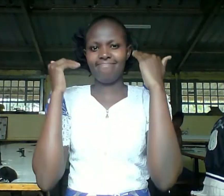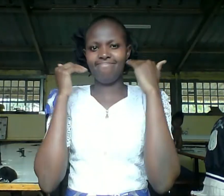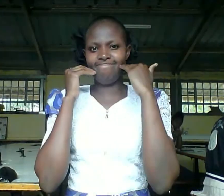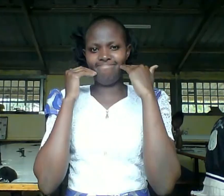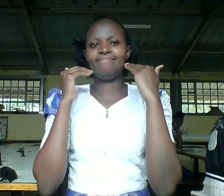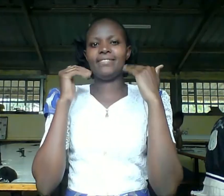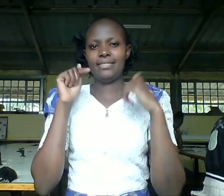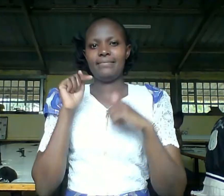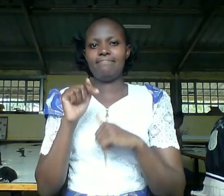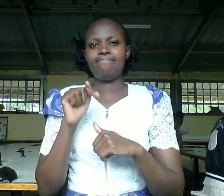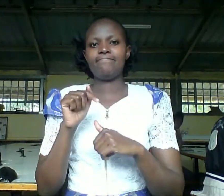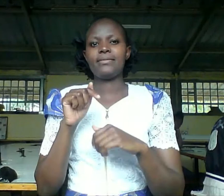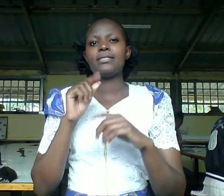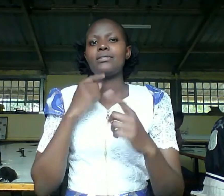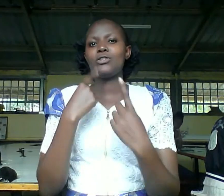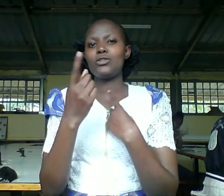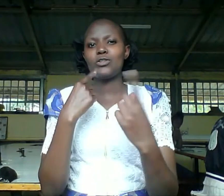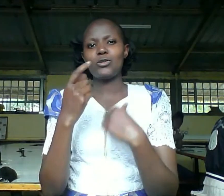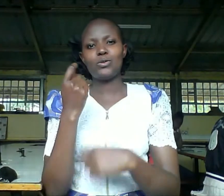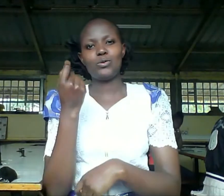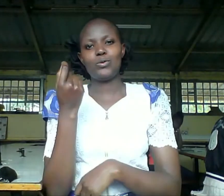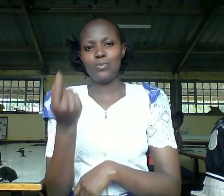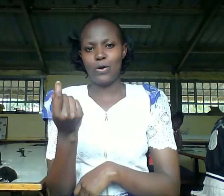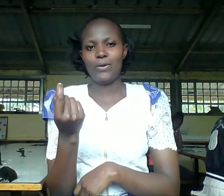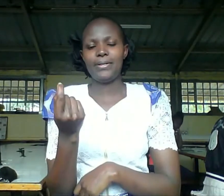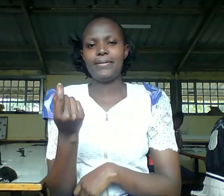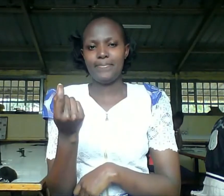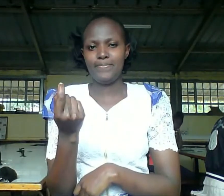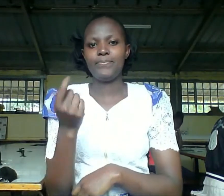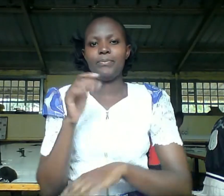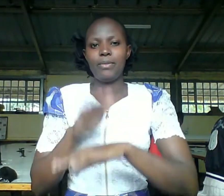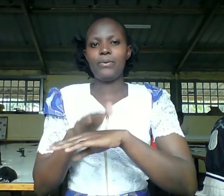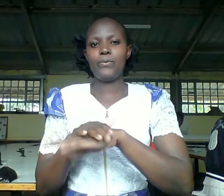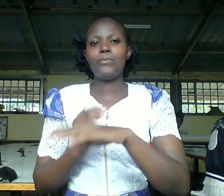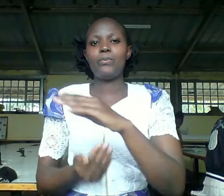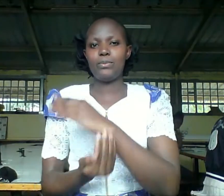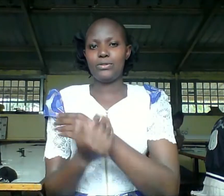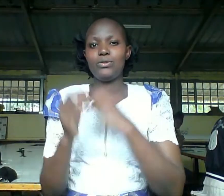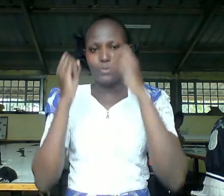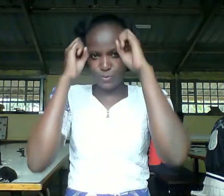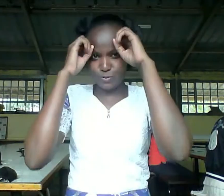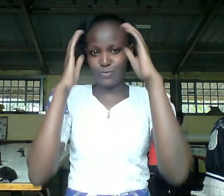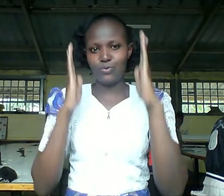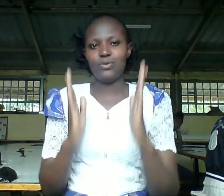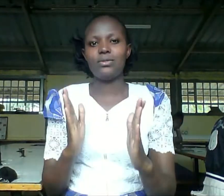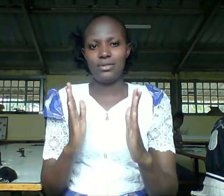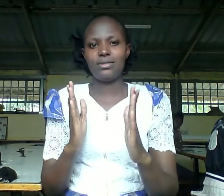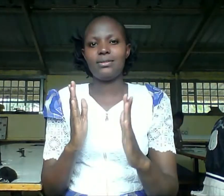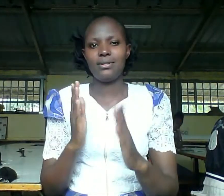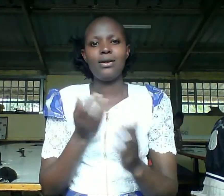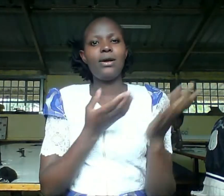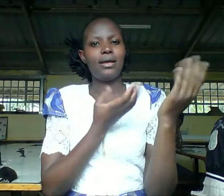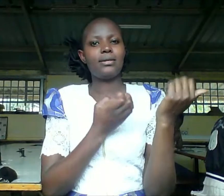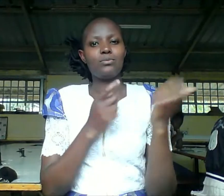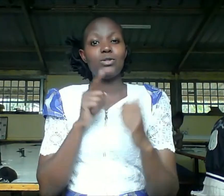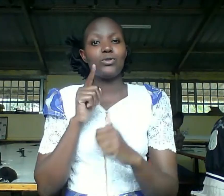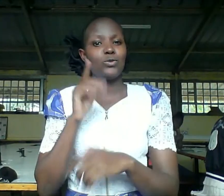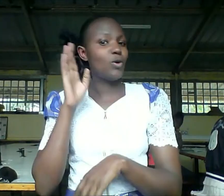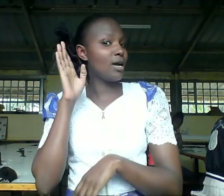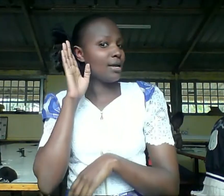students go to their classes. Good morning, students. I hope you have heard what our headmaster have told you. I